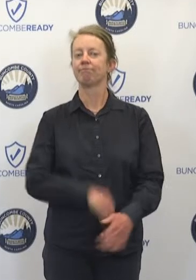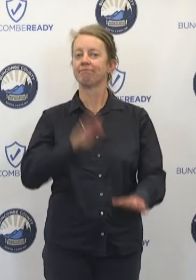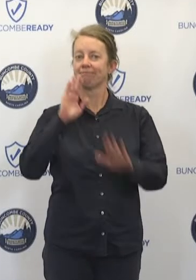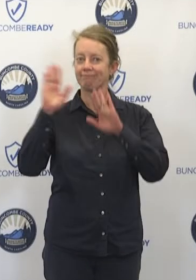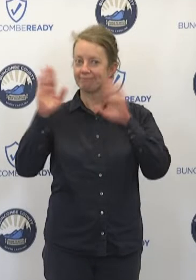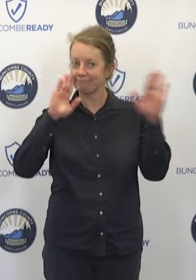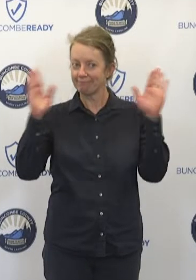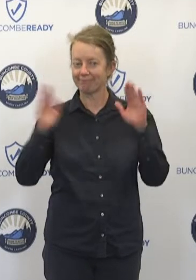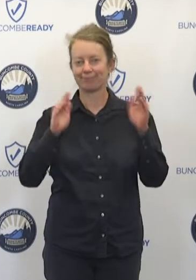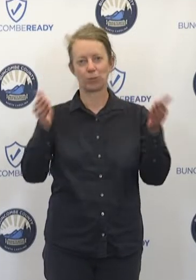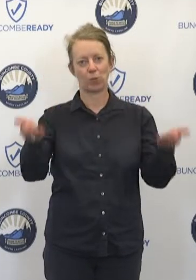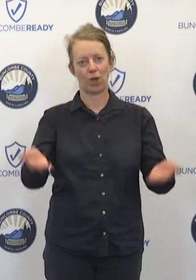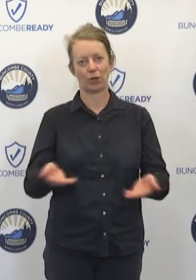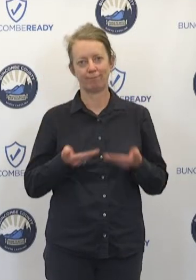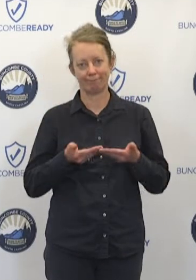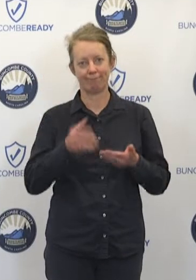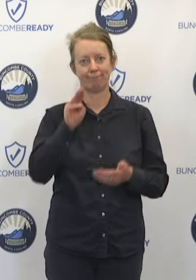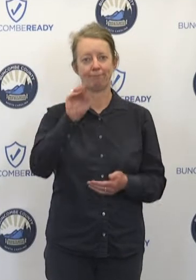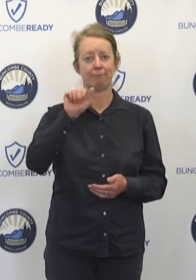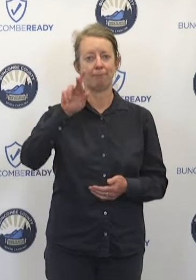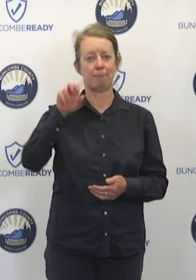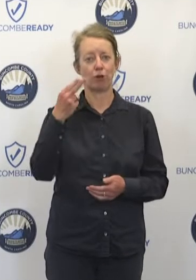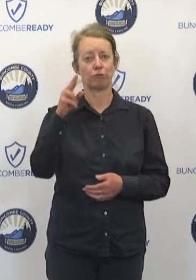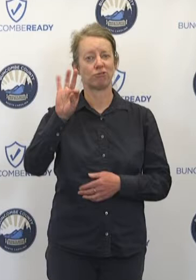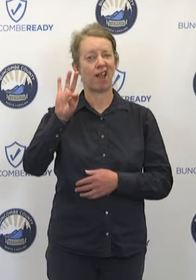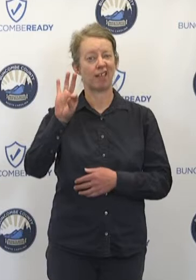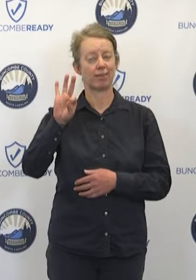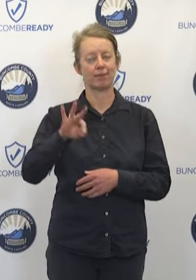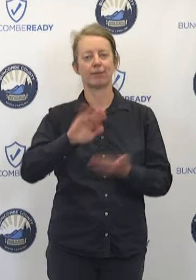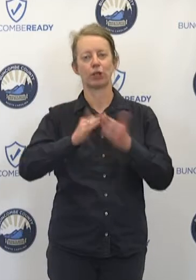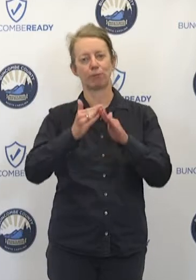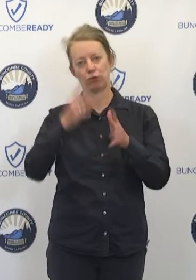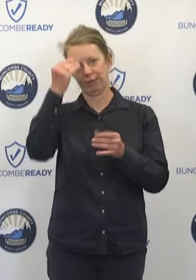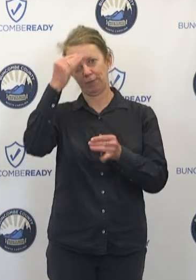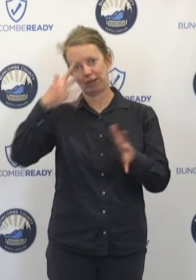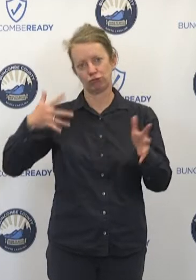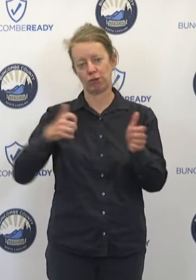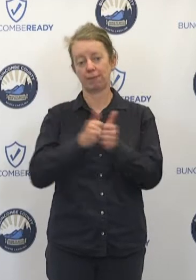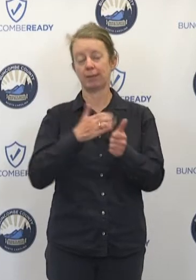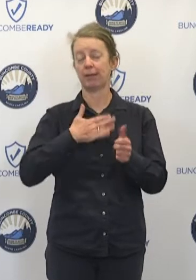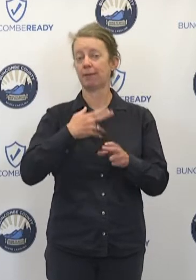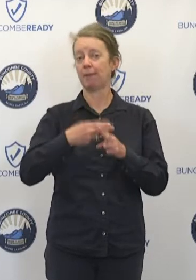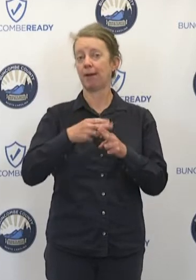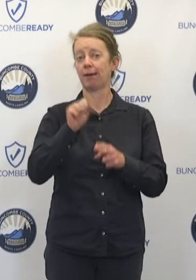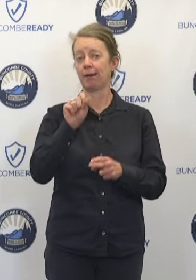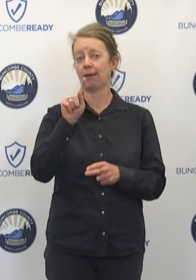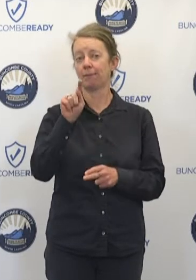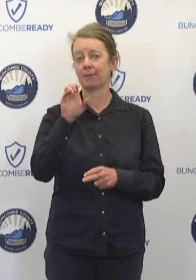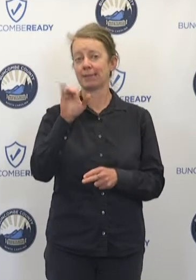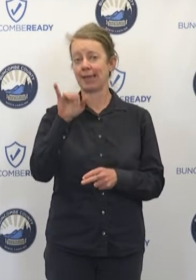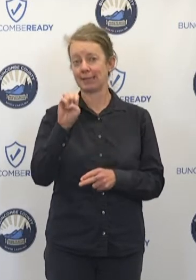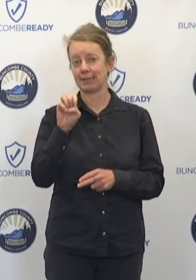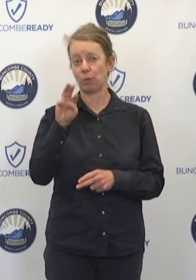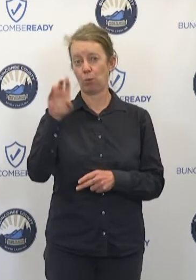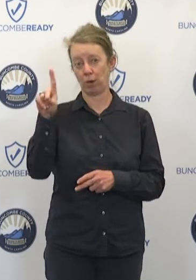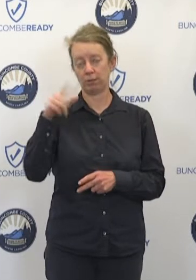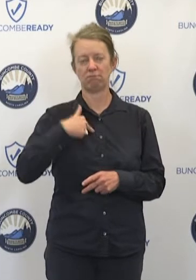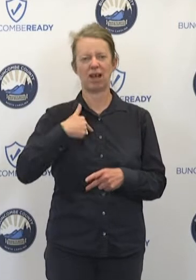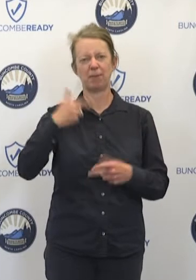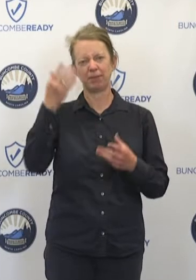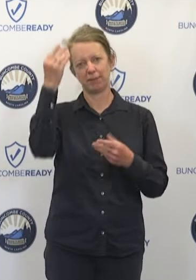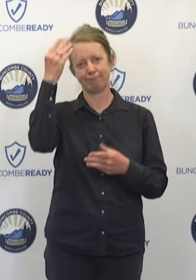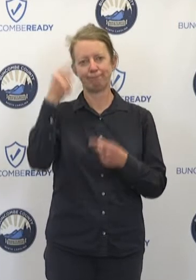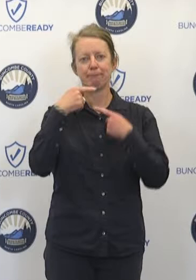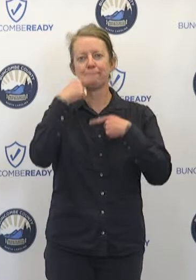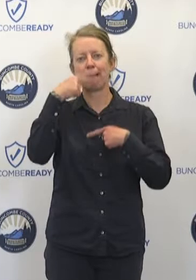Greetings and welcome to the March 9th Community Update. My name is Stacy Wood and I'm the Public Information Officer here